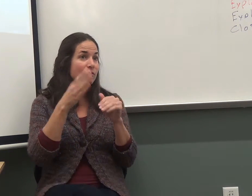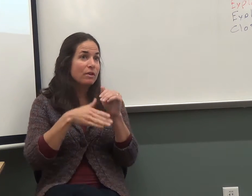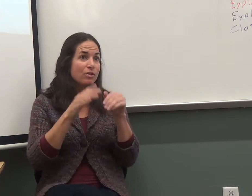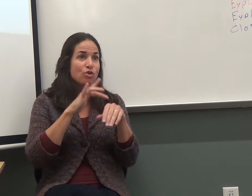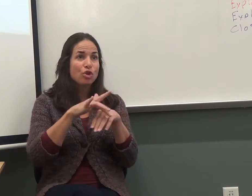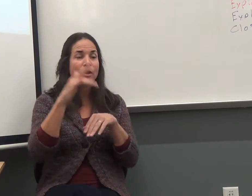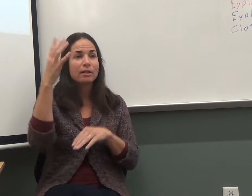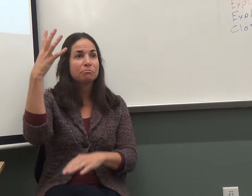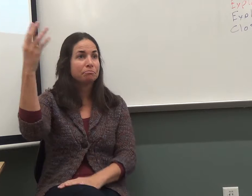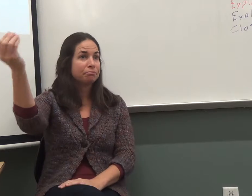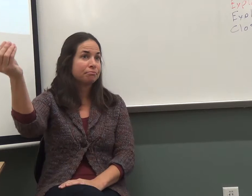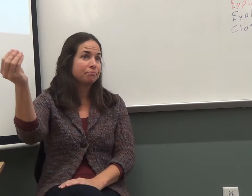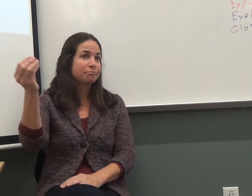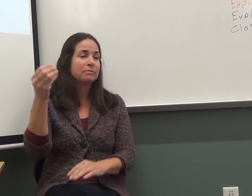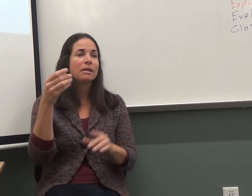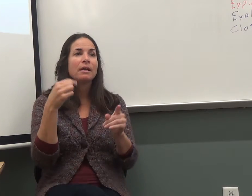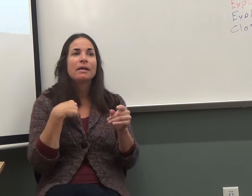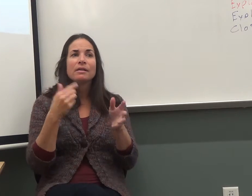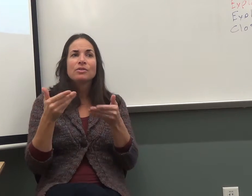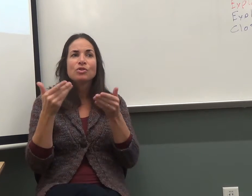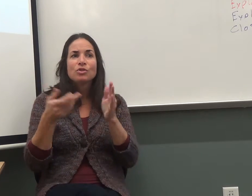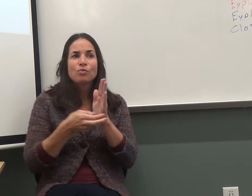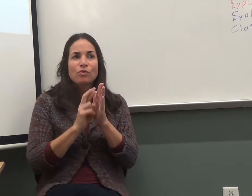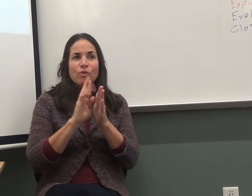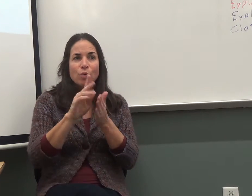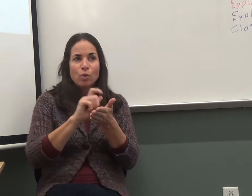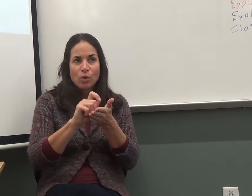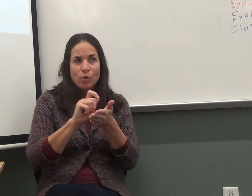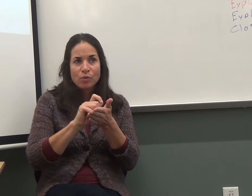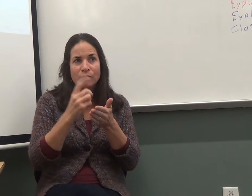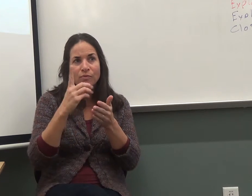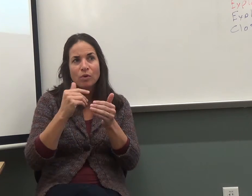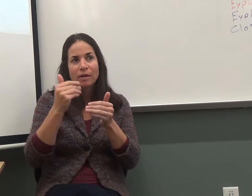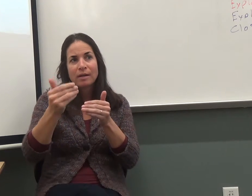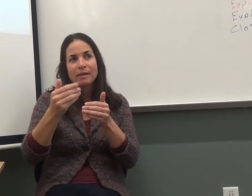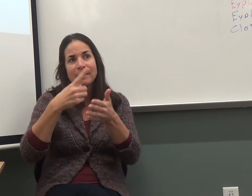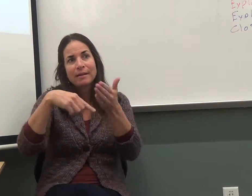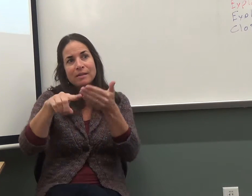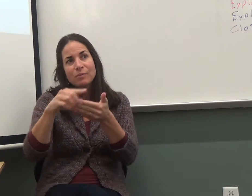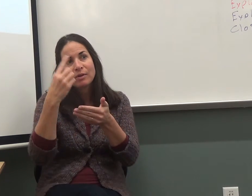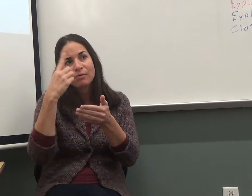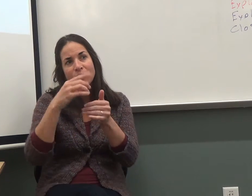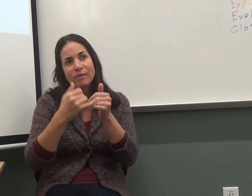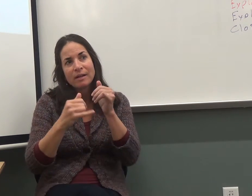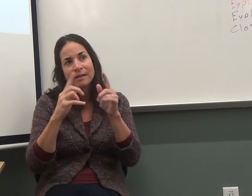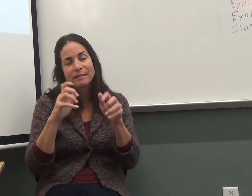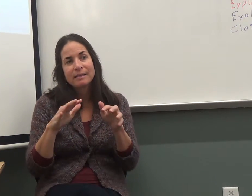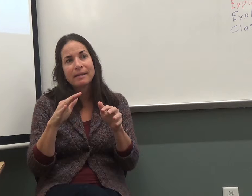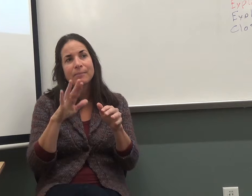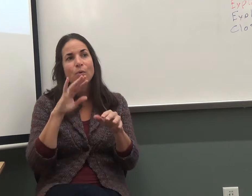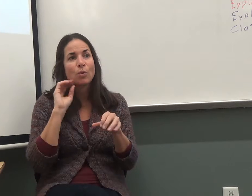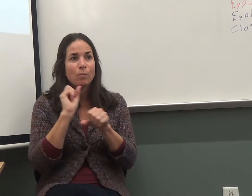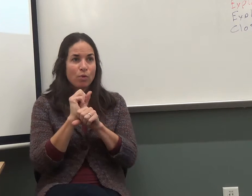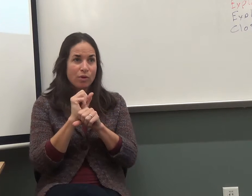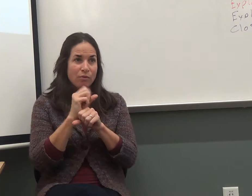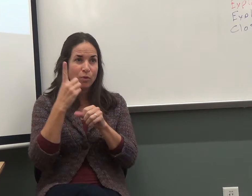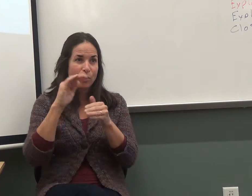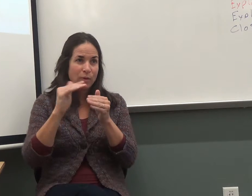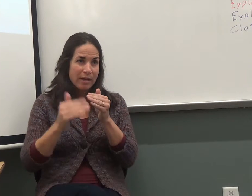I want you guys to start reviewing your notation for the next week's review for the final, okay? So that's going to be your homework assignment over the weekend, is really to focus